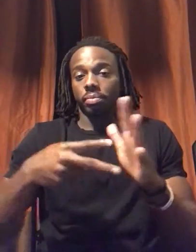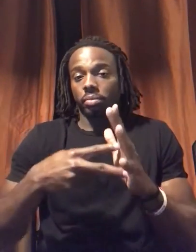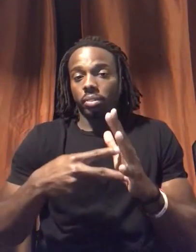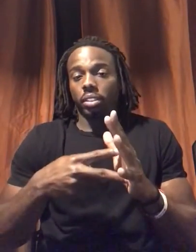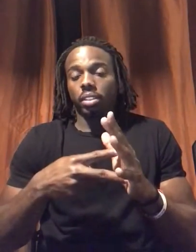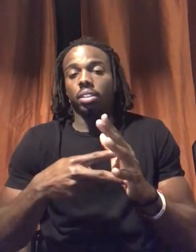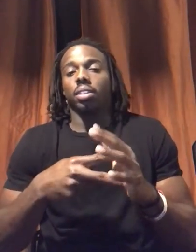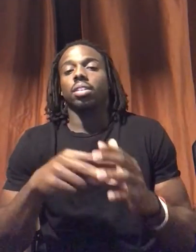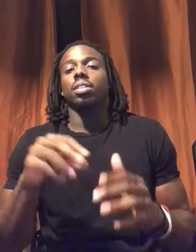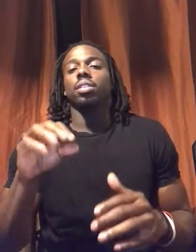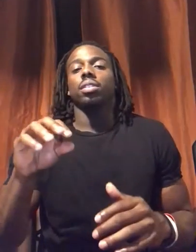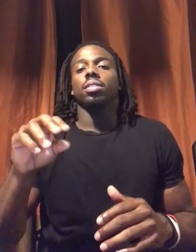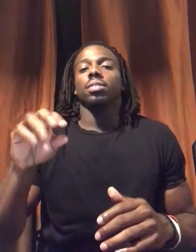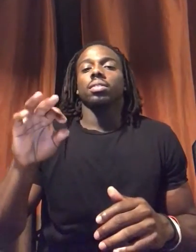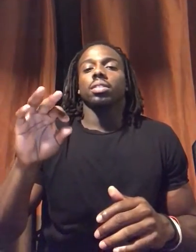so I think now there's.